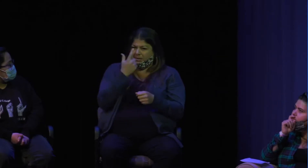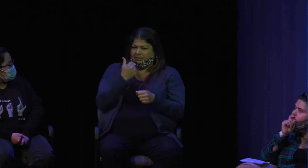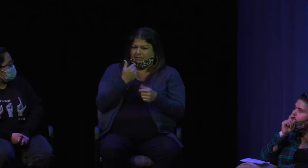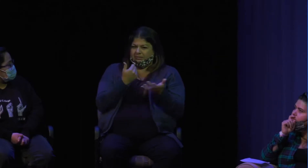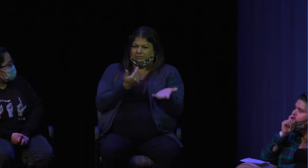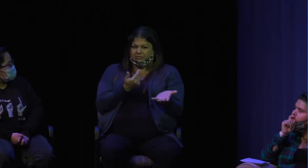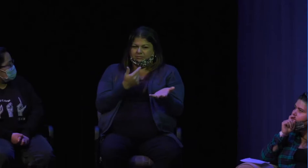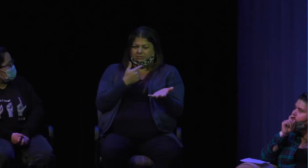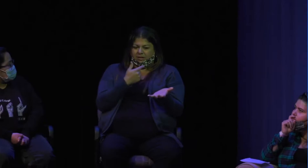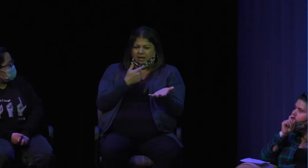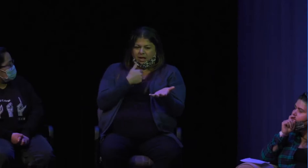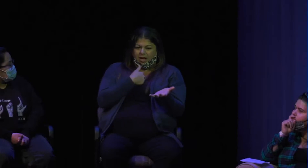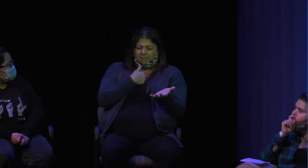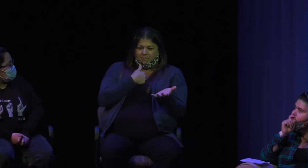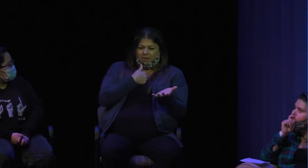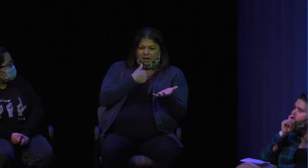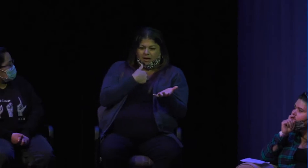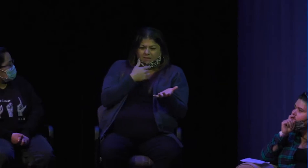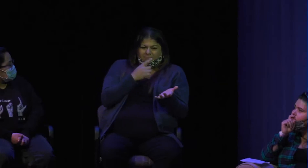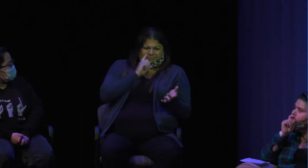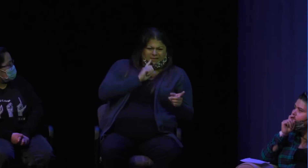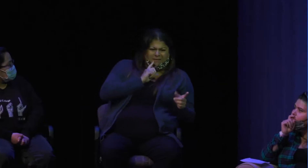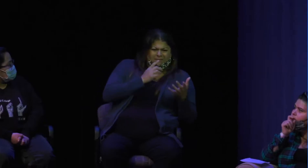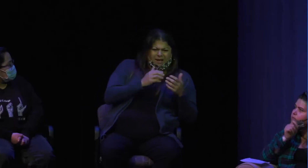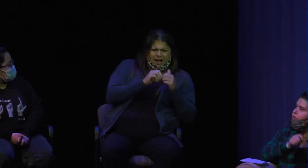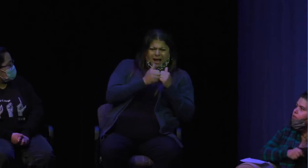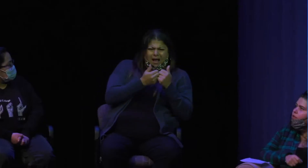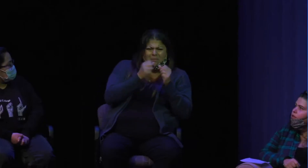couldn't relate,